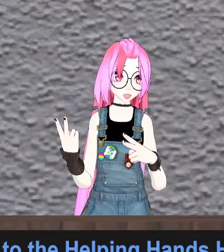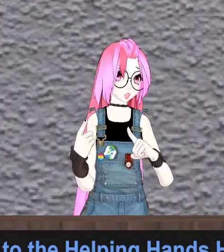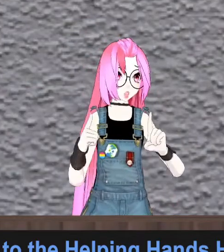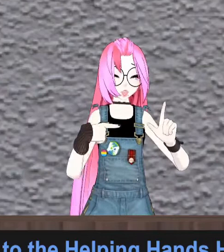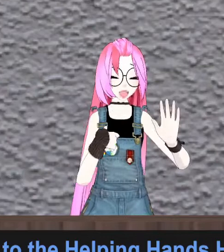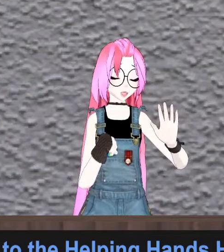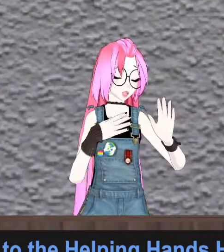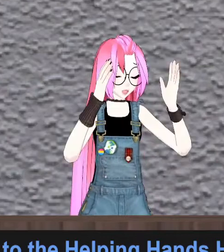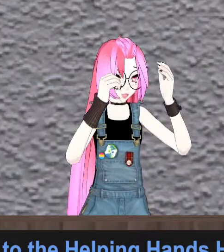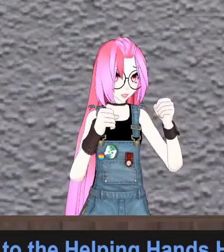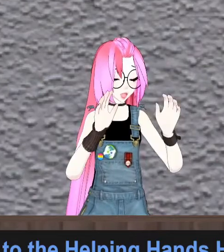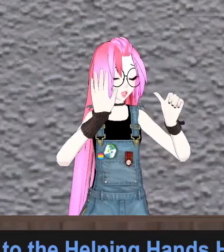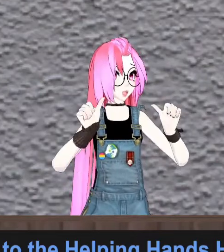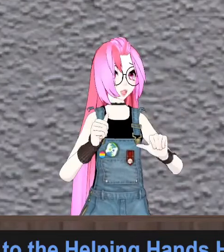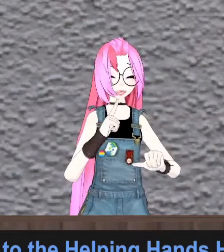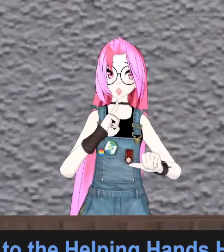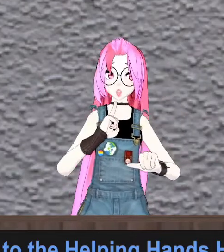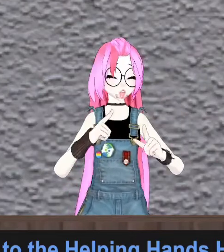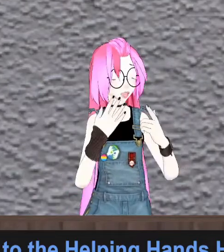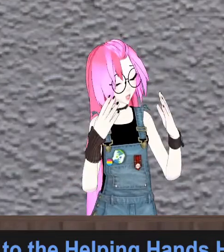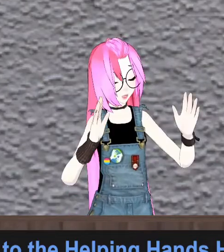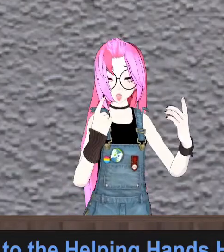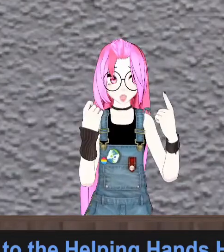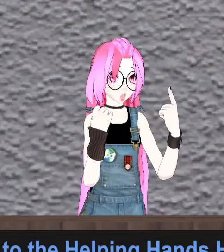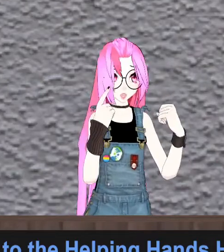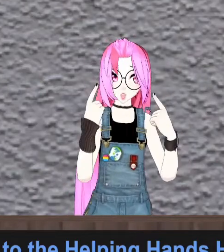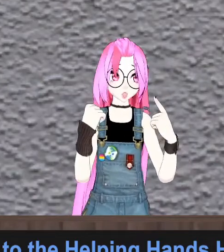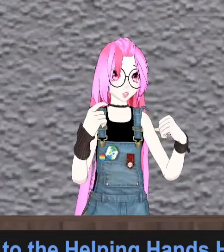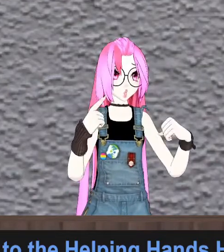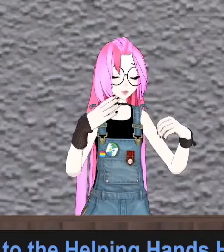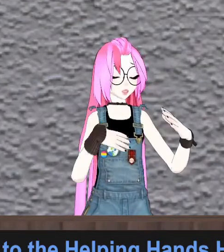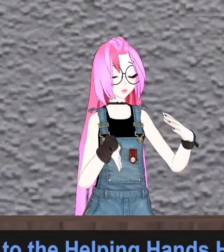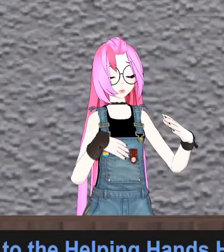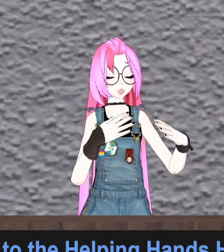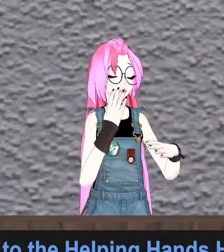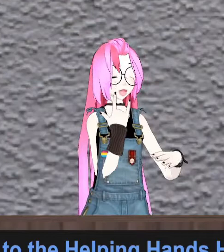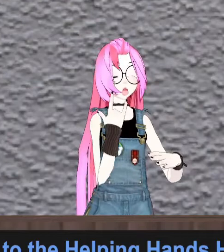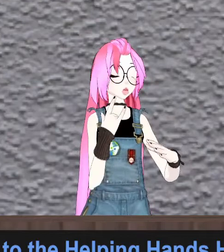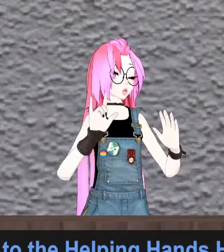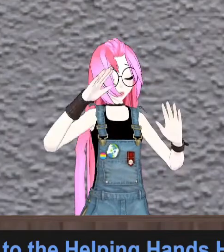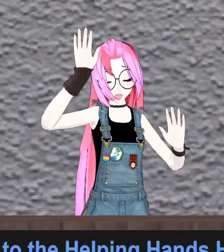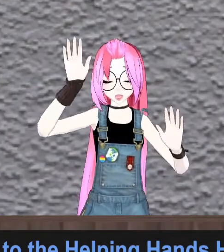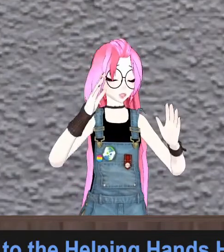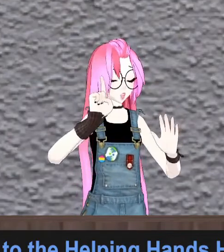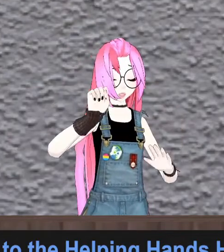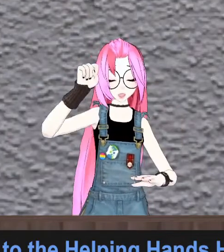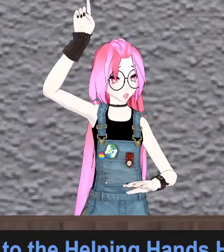guys here. My teaching style is I'm really open to questions. So if you have a question at any time, just